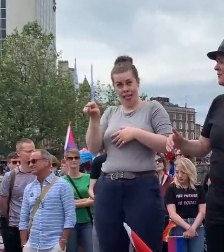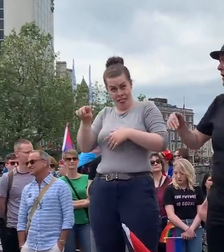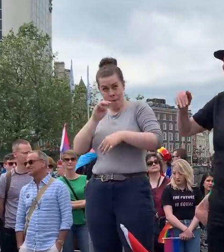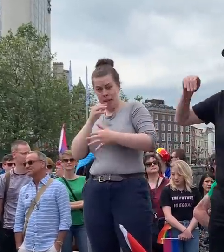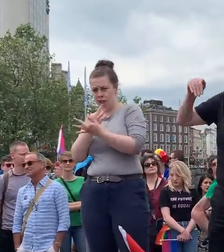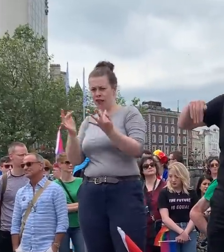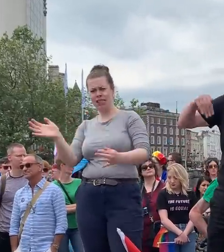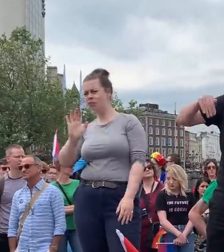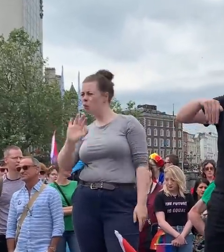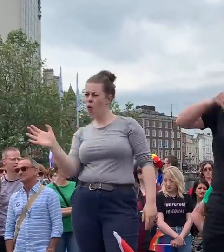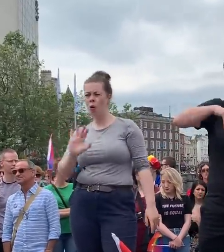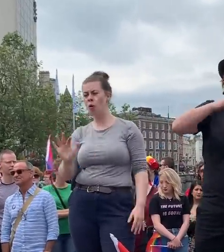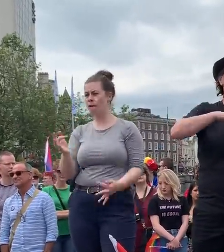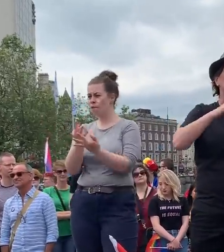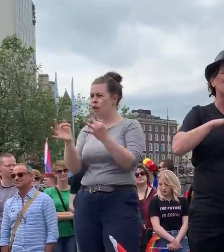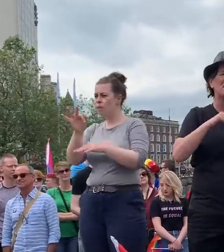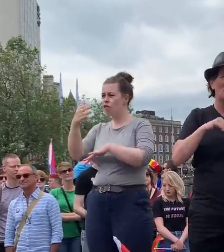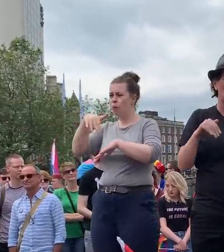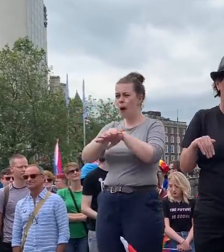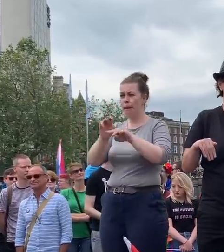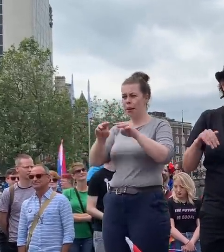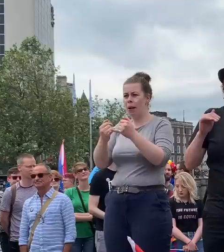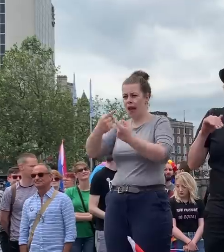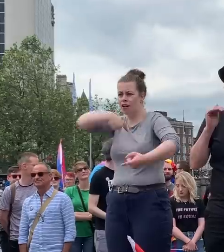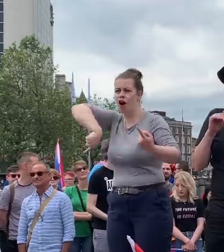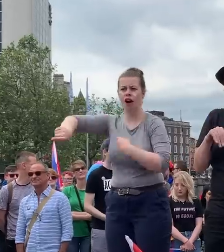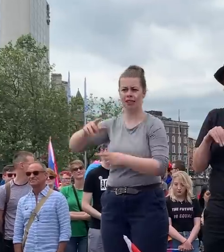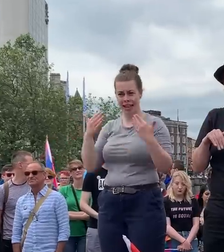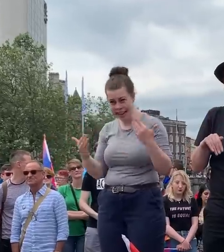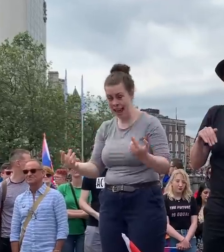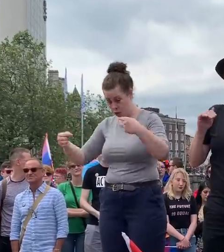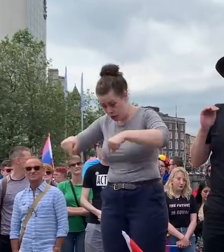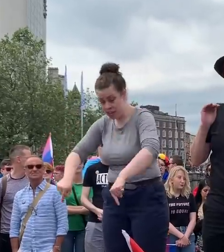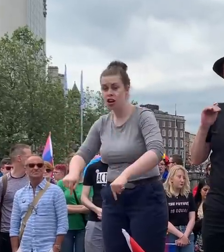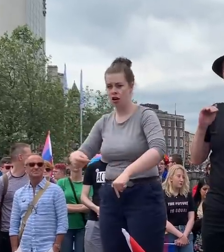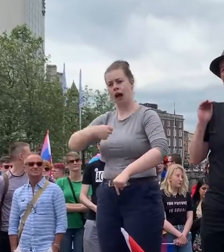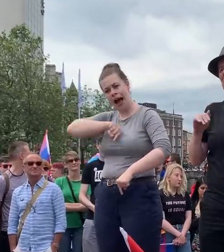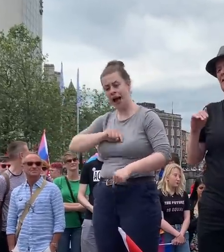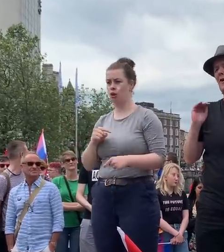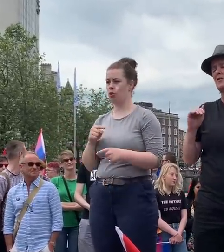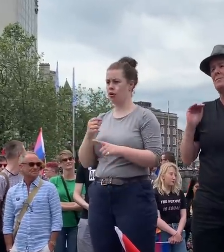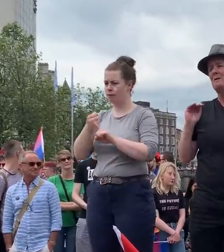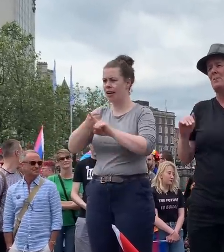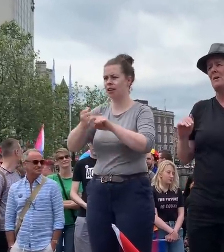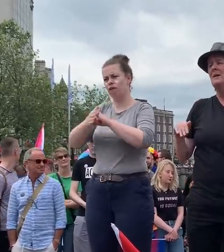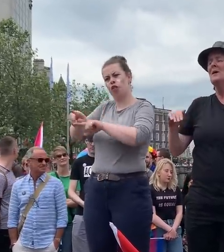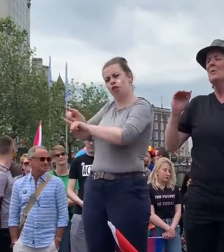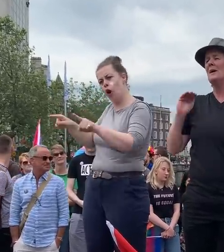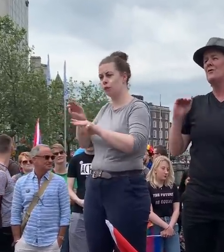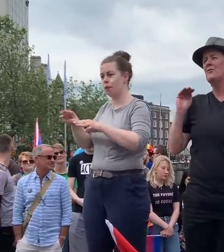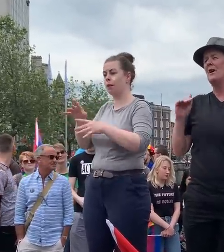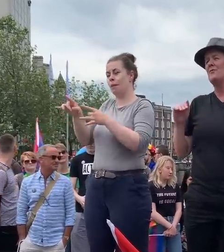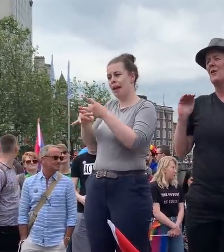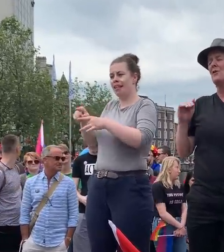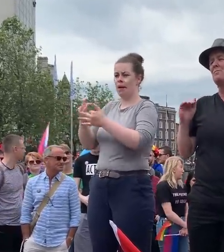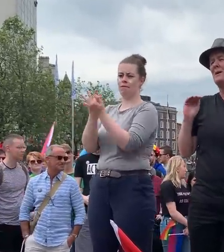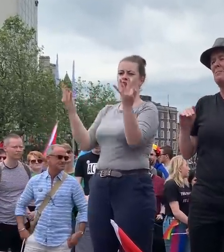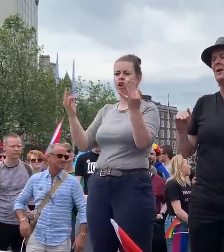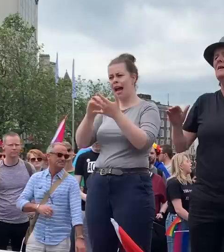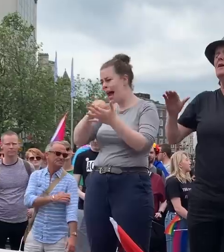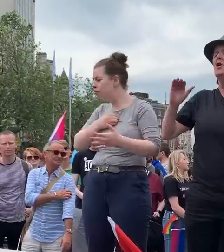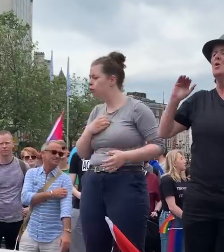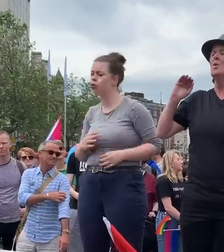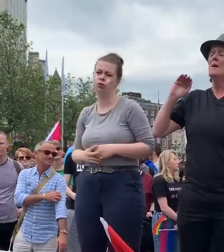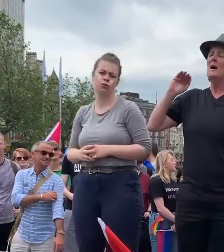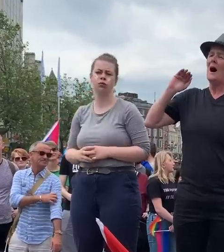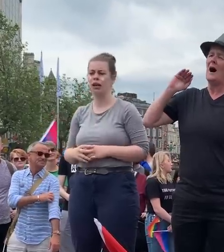freedom comes from. The freedom comes from people like us, right here. Now we have to fight for those people. We have to fight for those